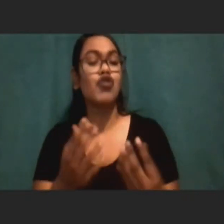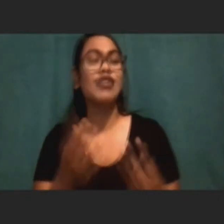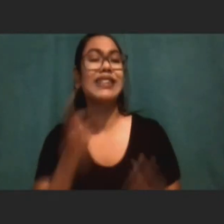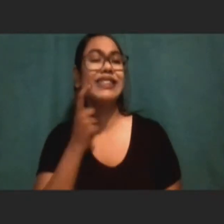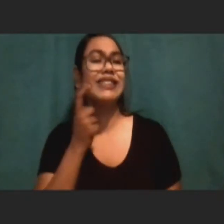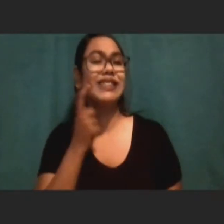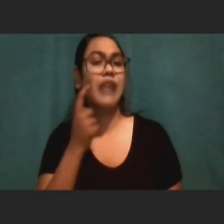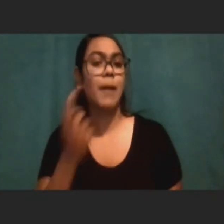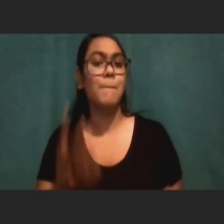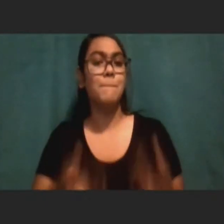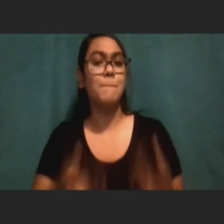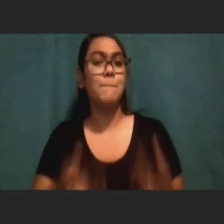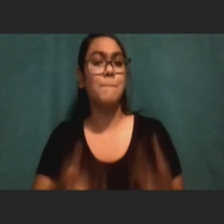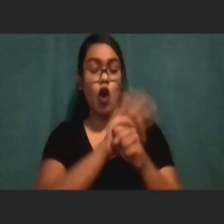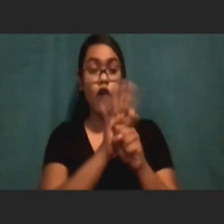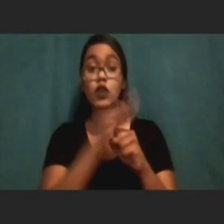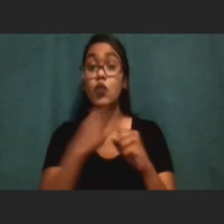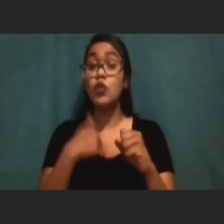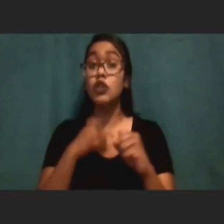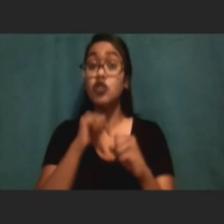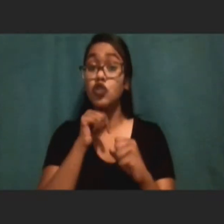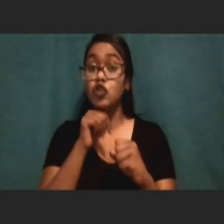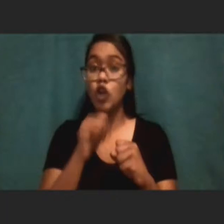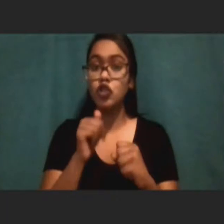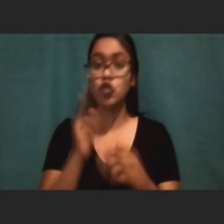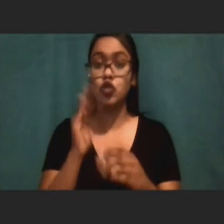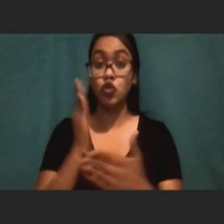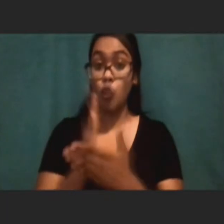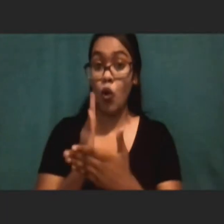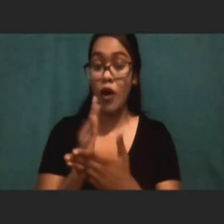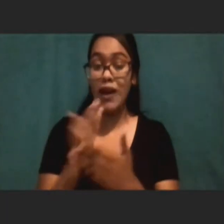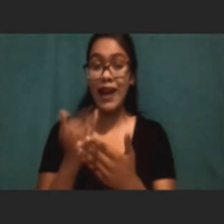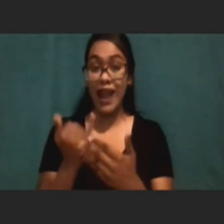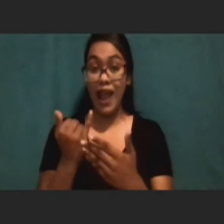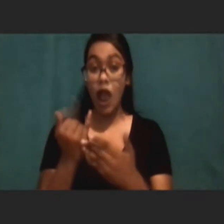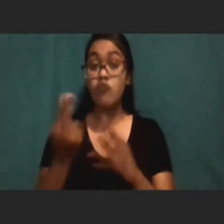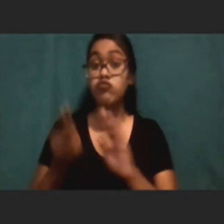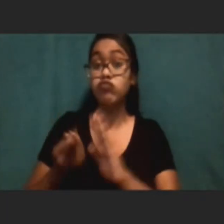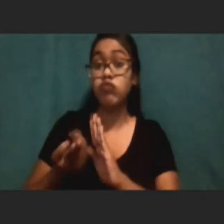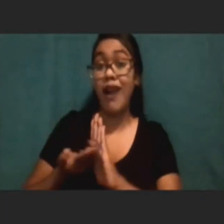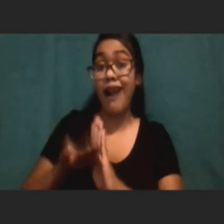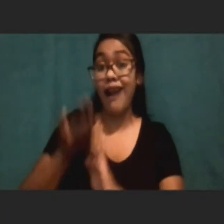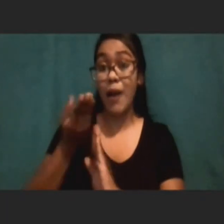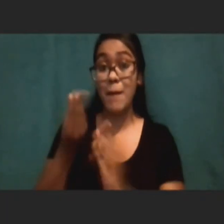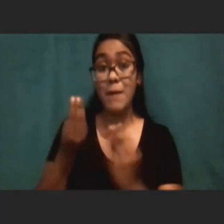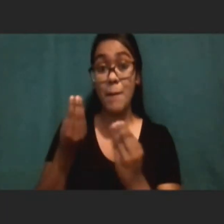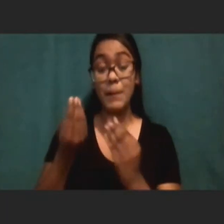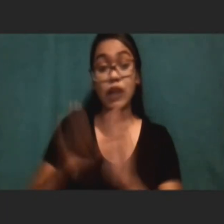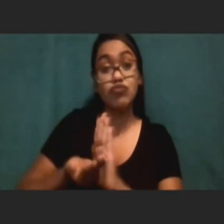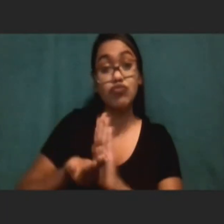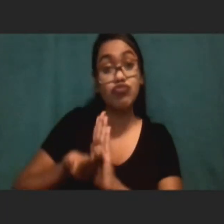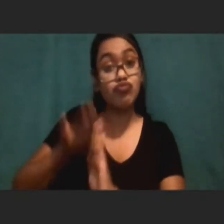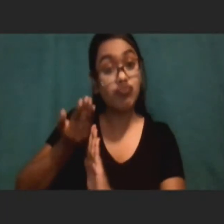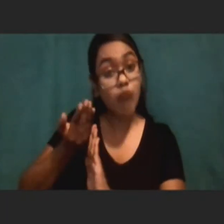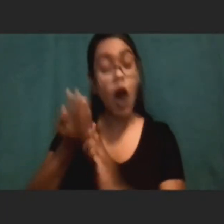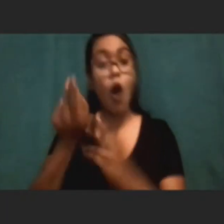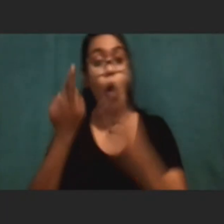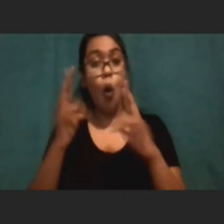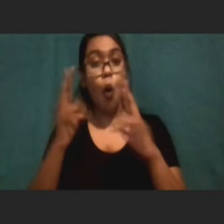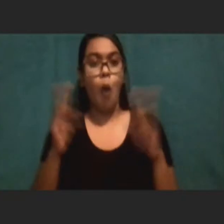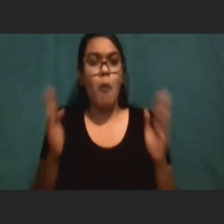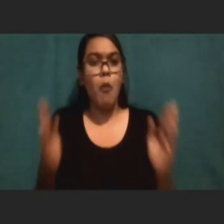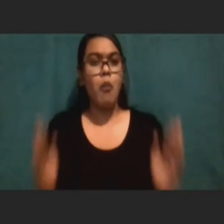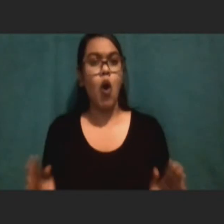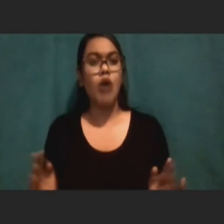We're not sure if it's related to the variant circulating and a higher transmissibility. We're not sure if it's because of the immunity gap with more